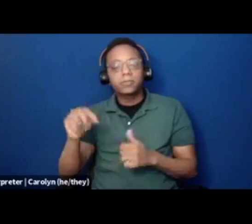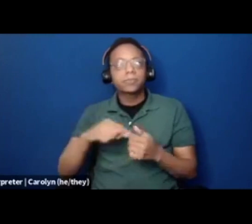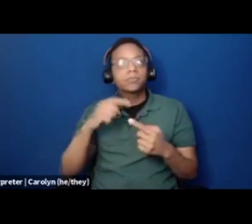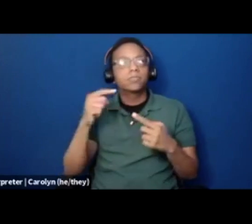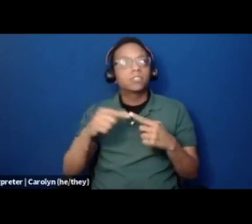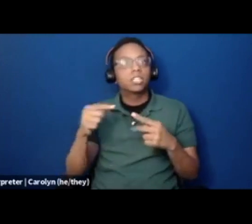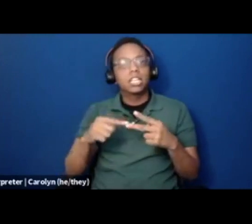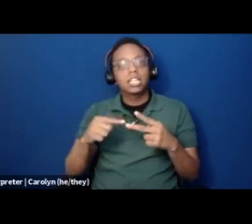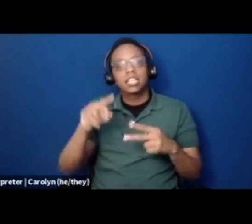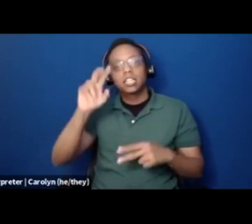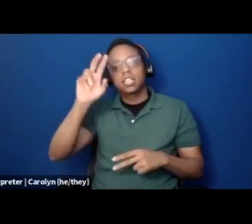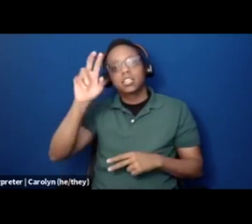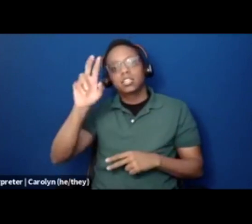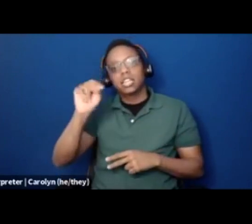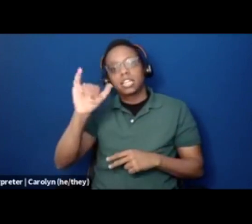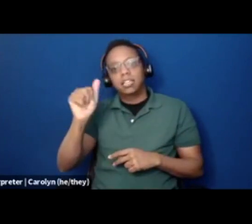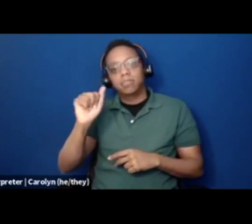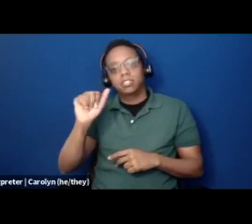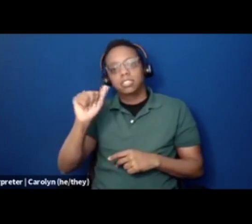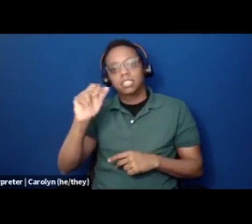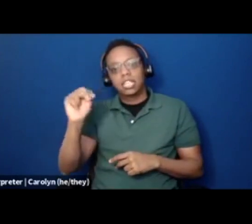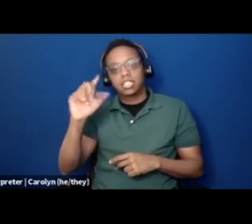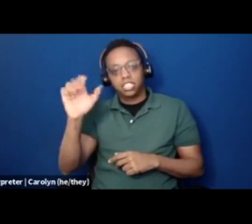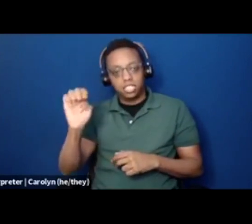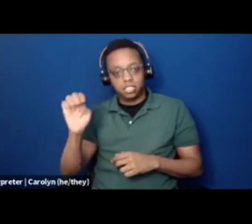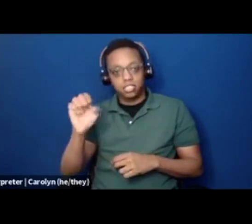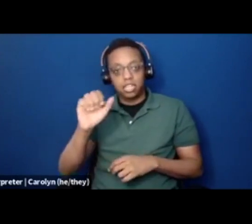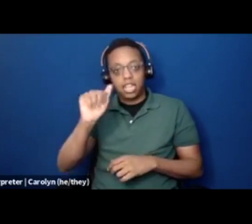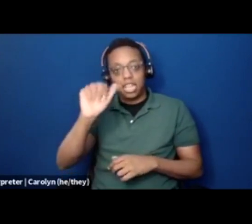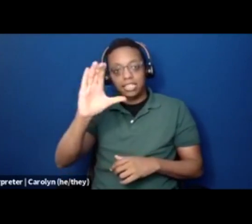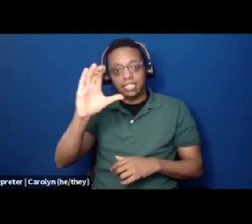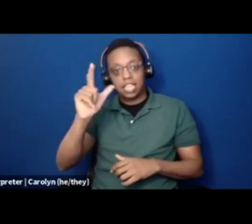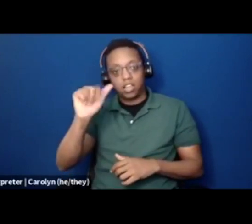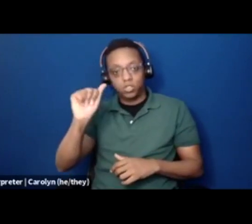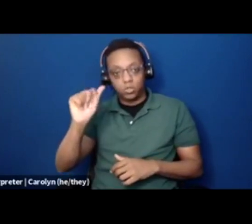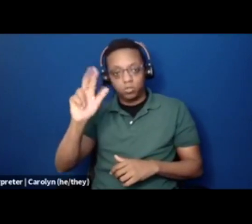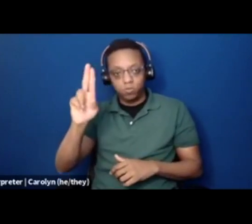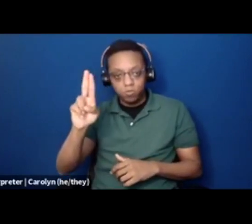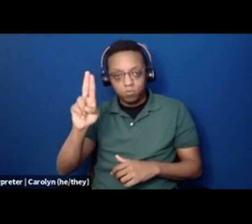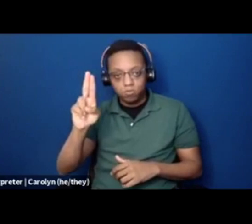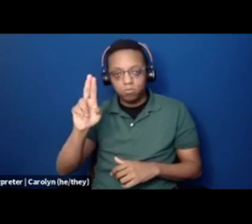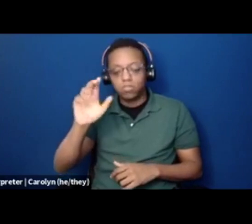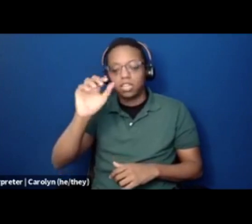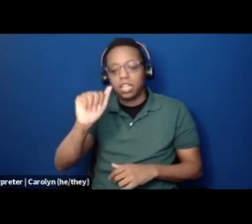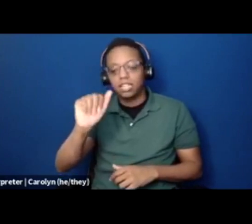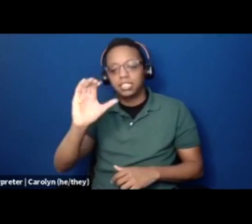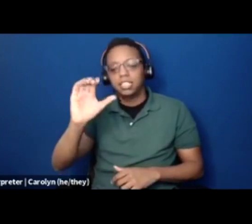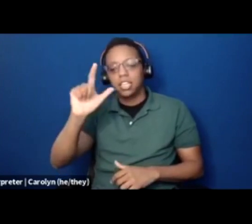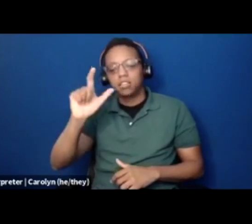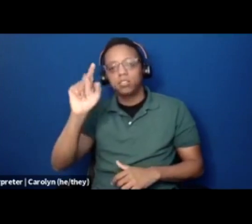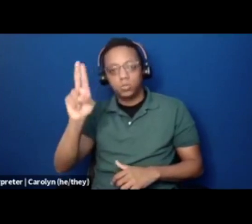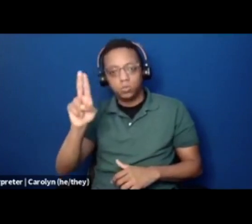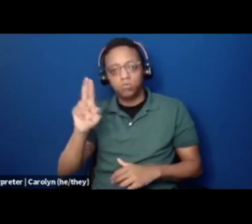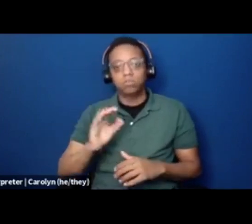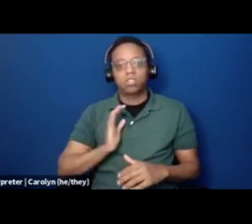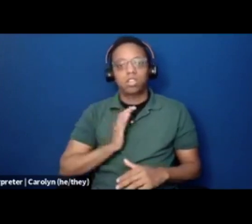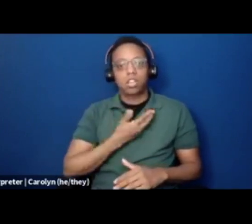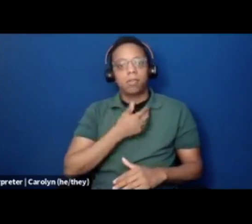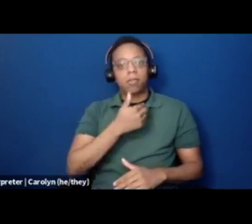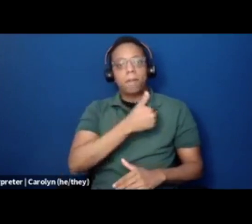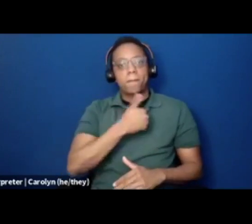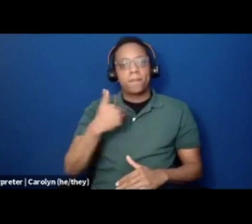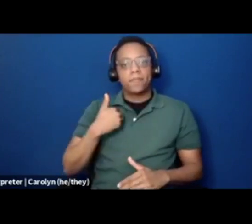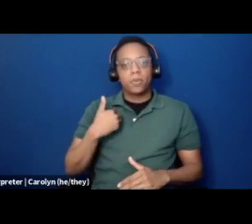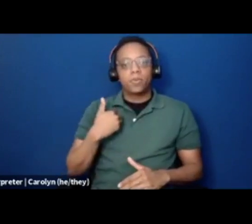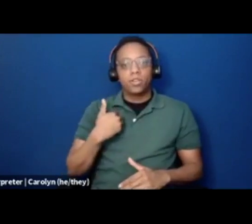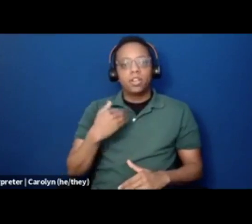the Pennsylvania Commission on LGBTQ Affairs. We and my board members, Aiden Nevels and